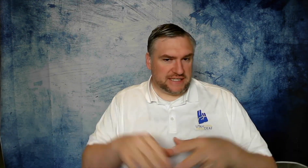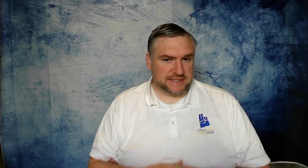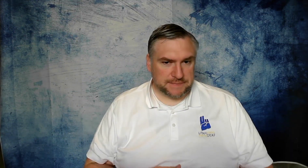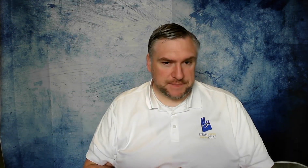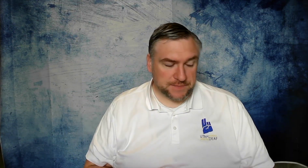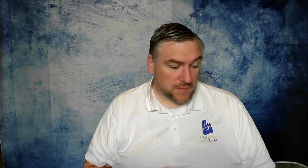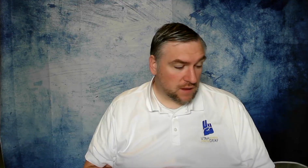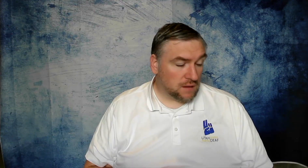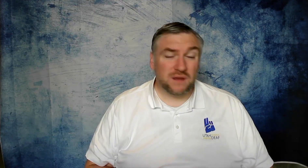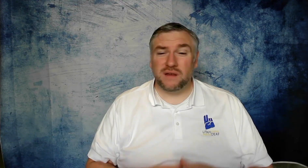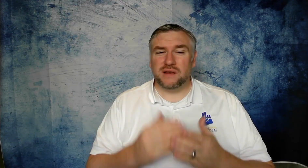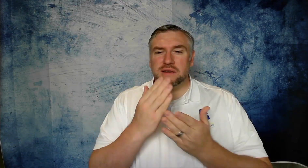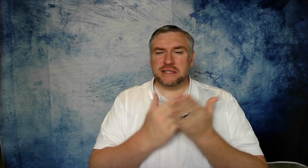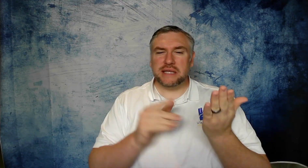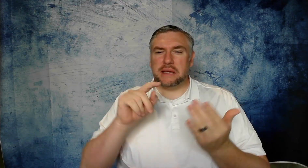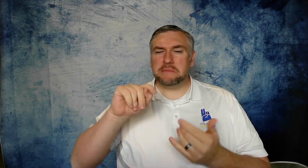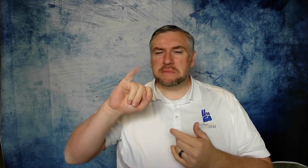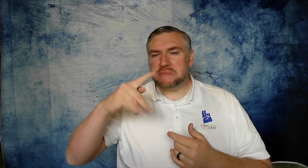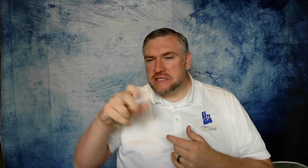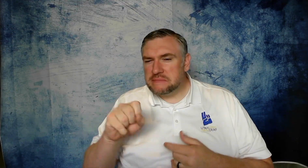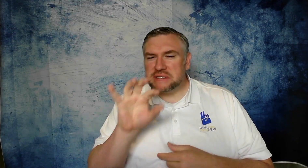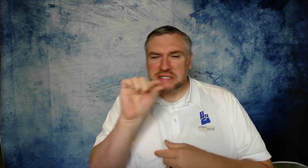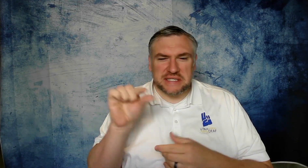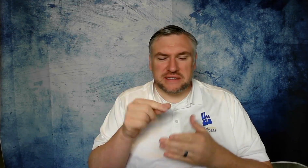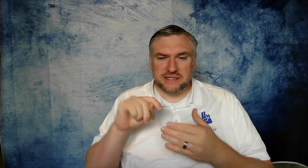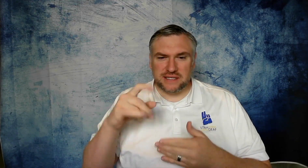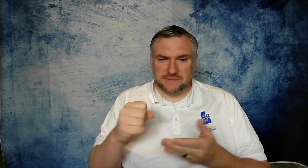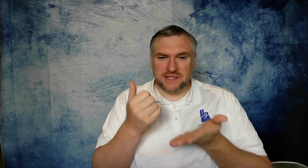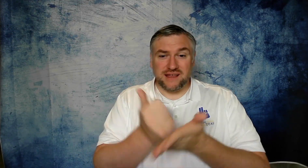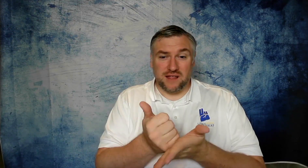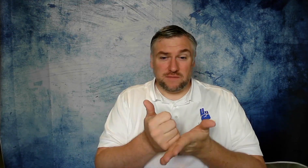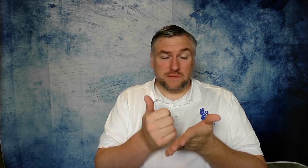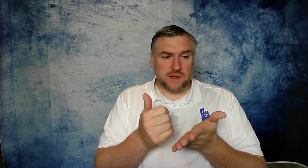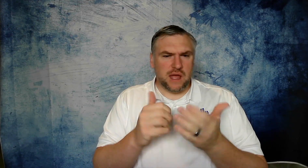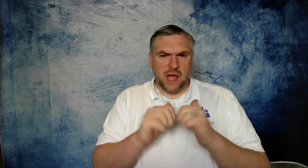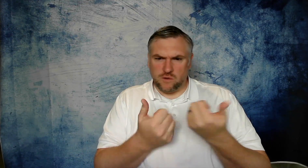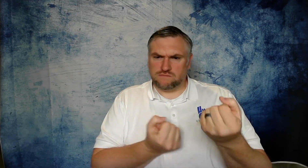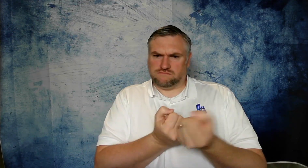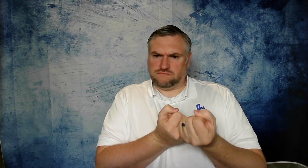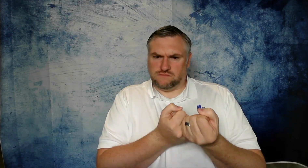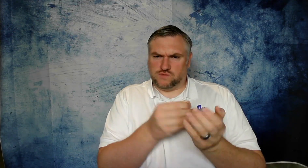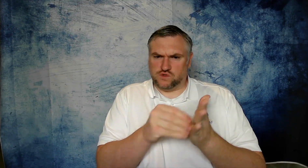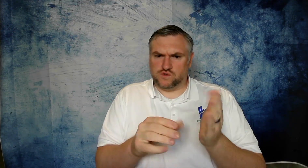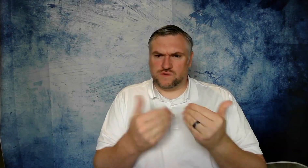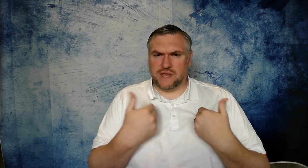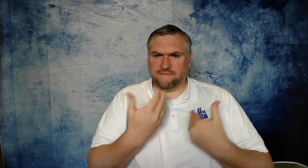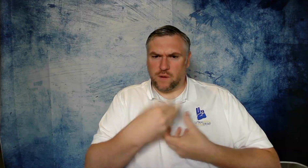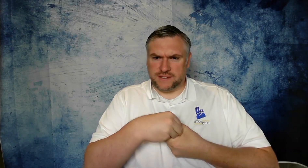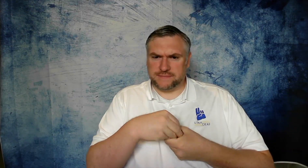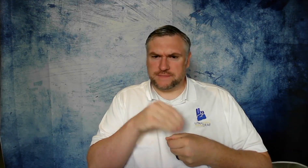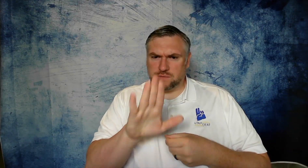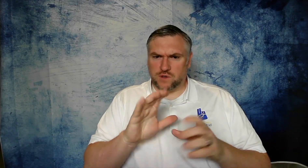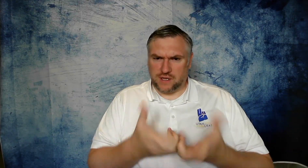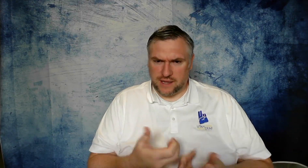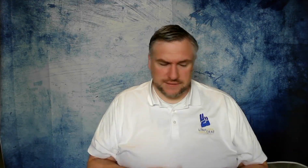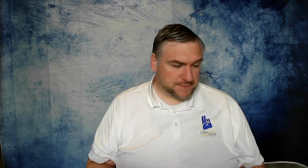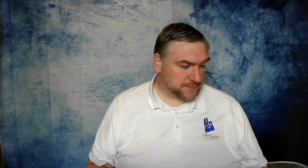American School for the Deaf will publish that. So some little tips and ideas that can help support students with autism